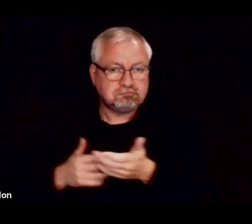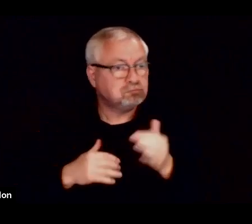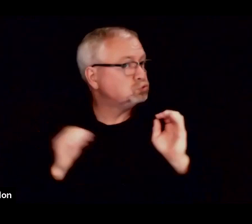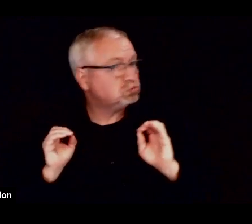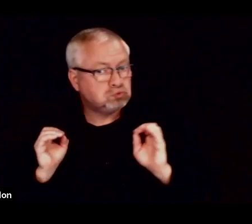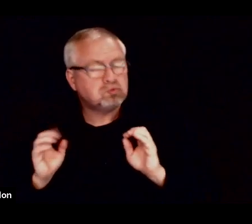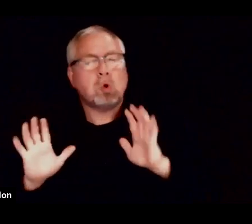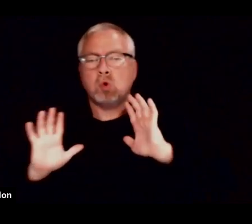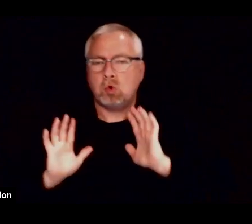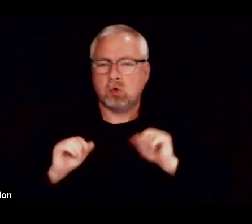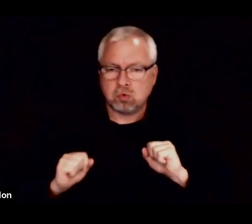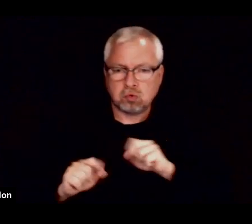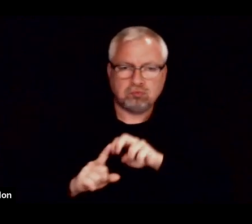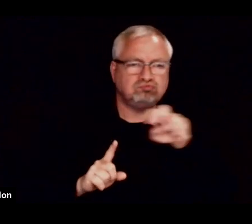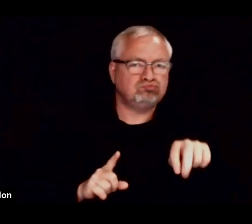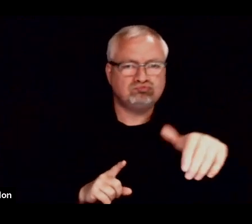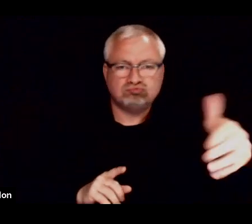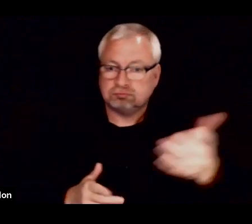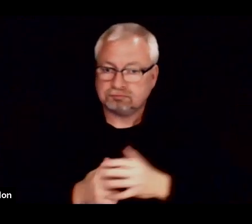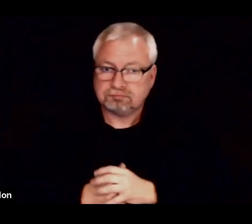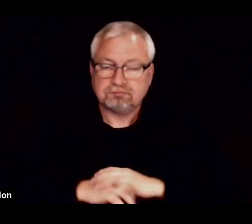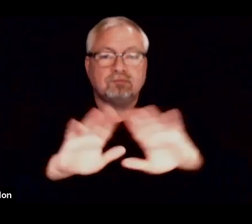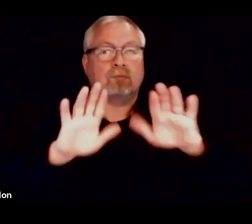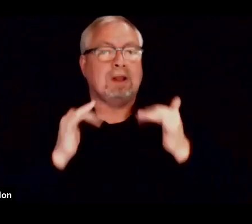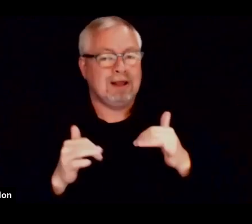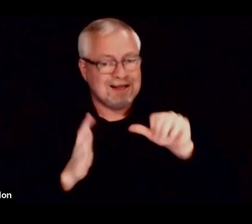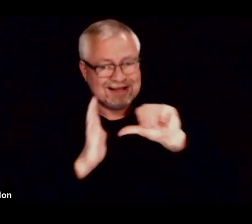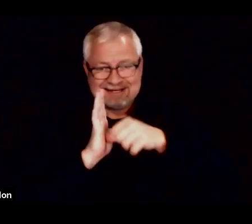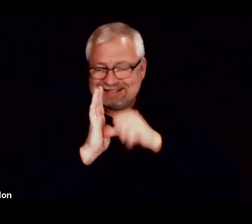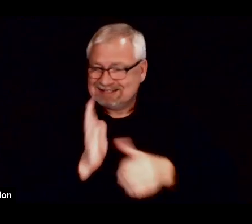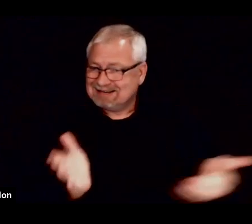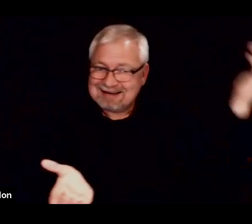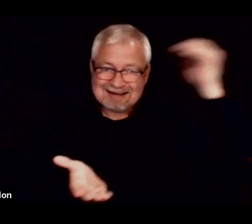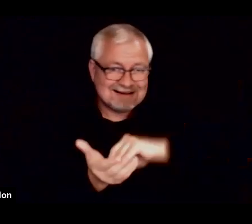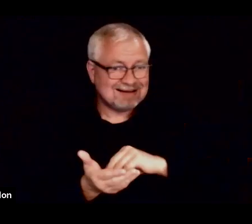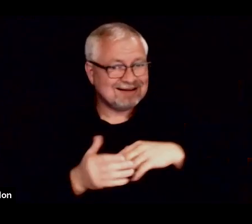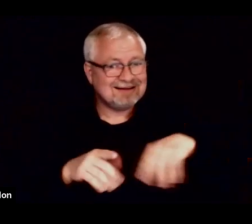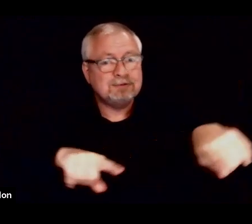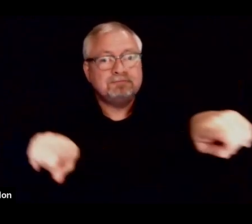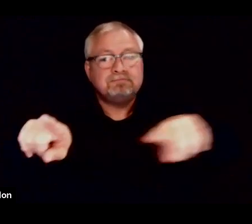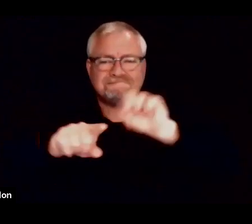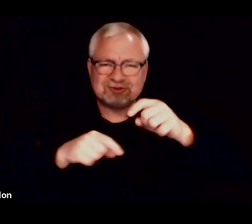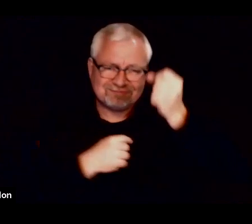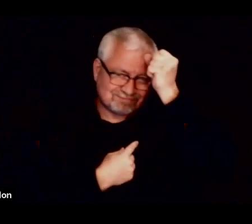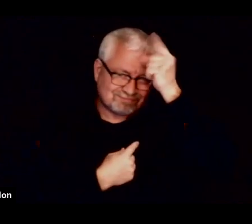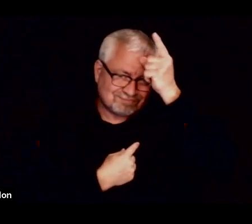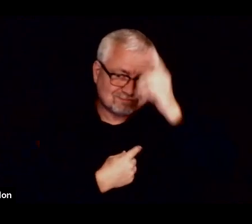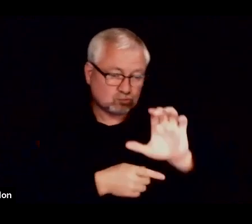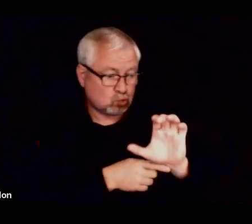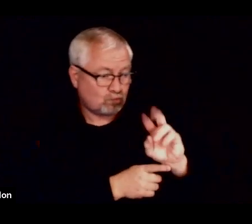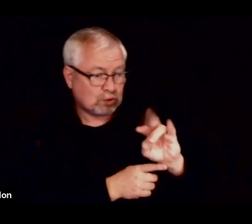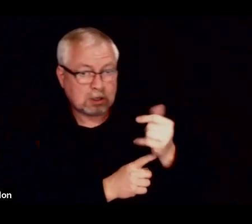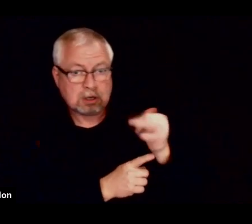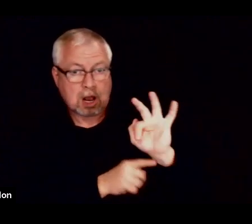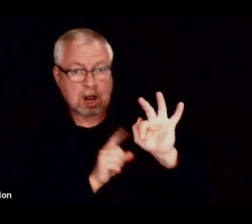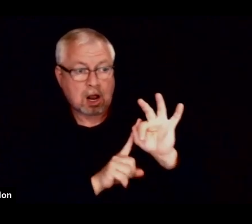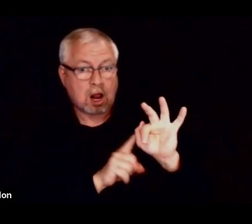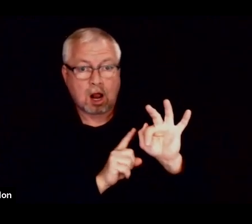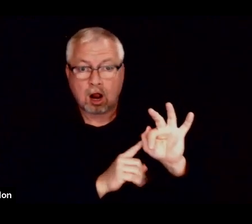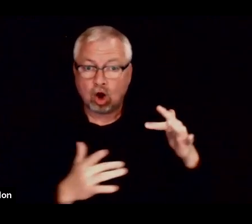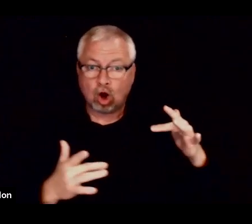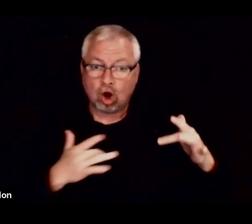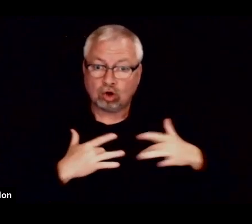the importance of everybody understanding that COVID-19 is not only a concern for the elderly.